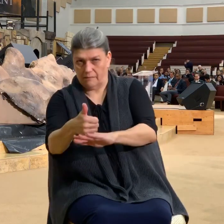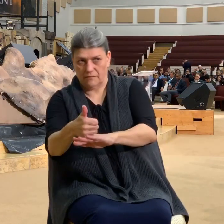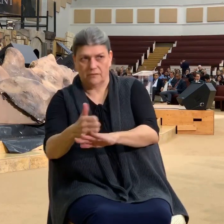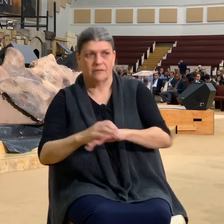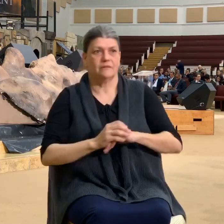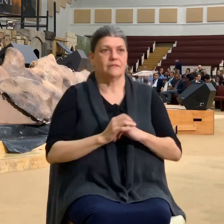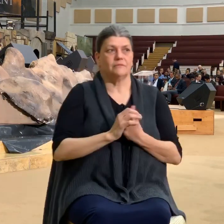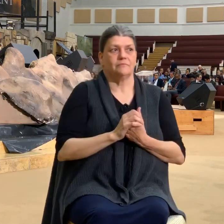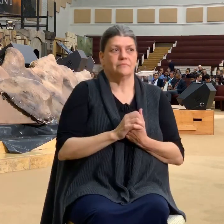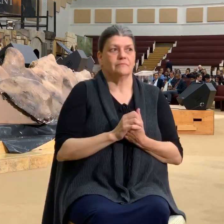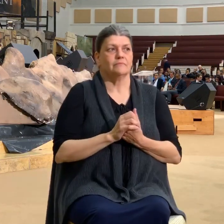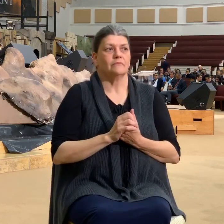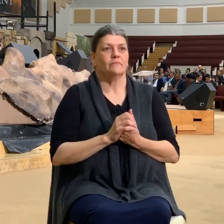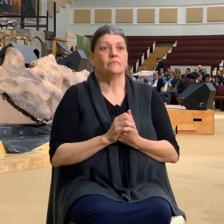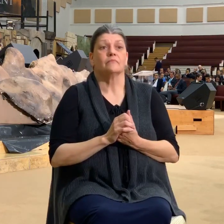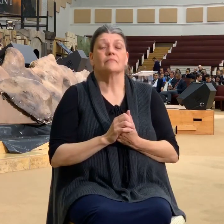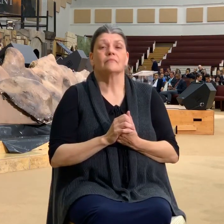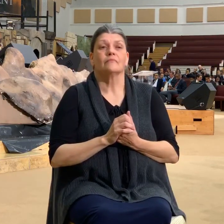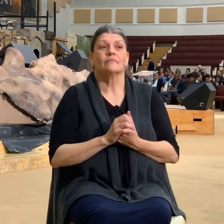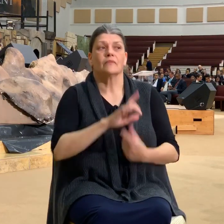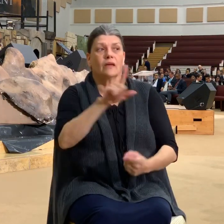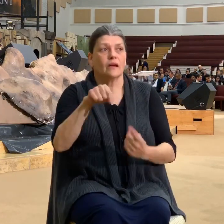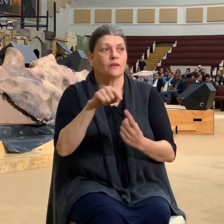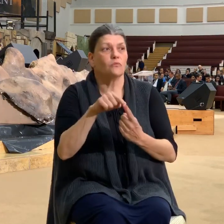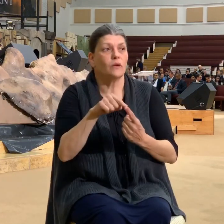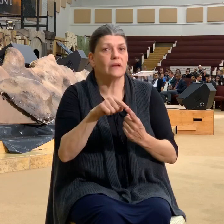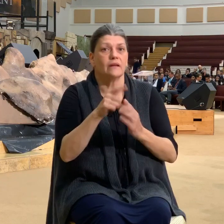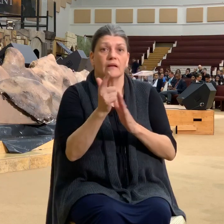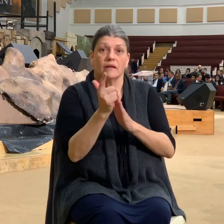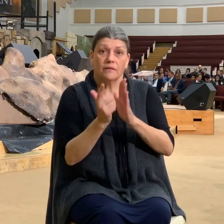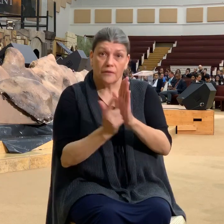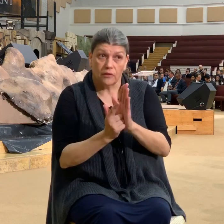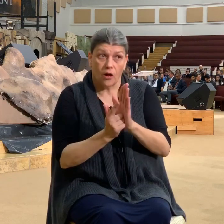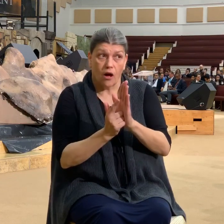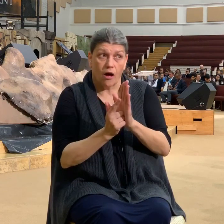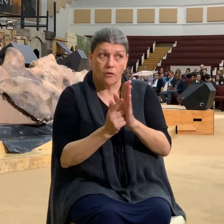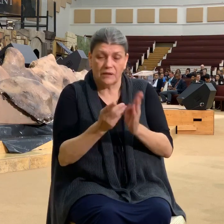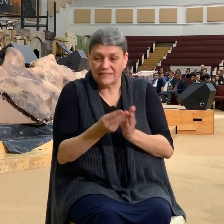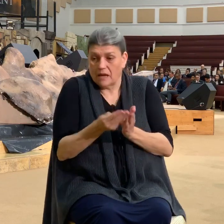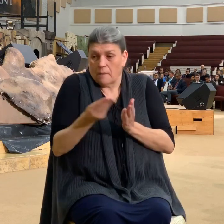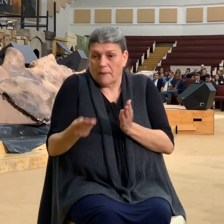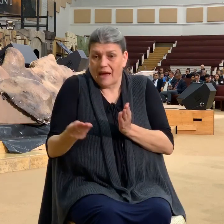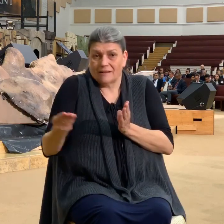existence. And when the law passed